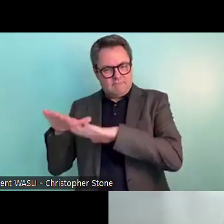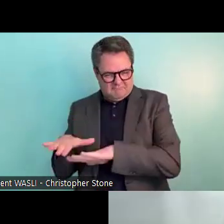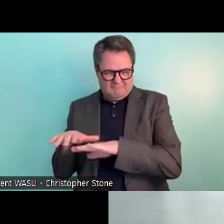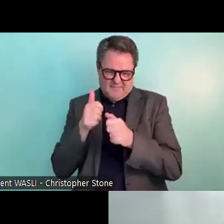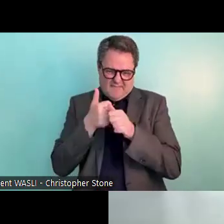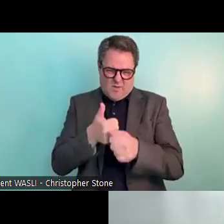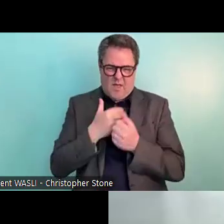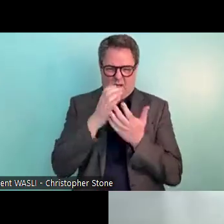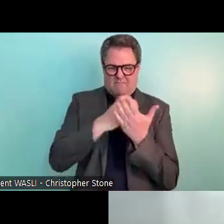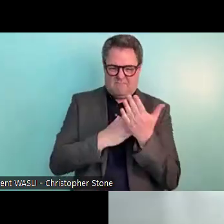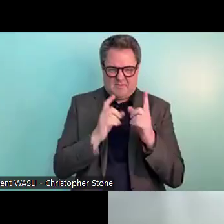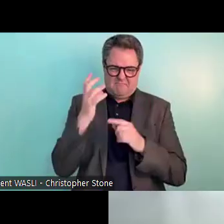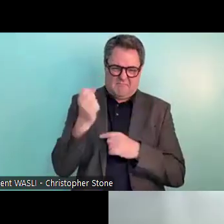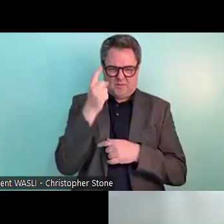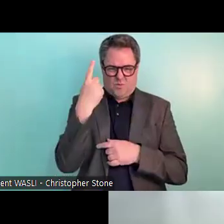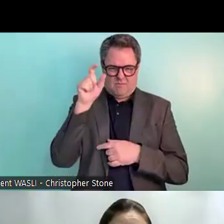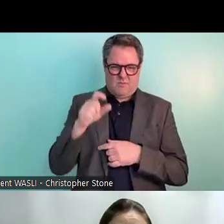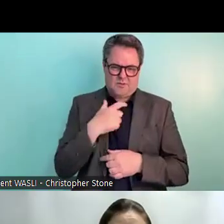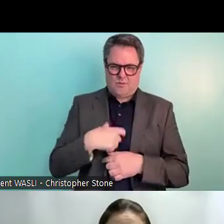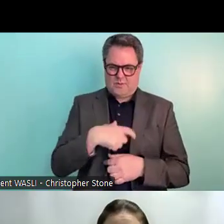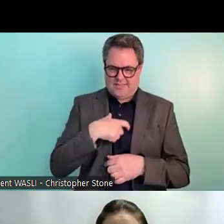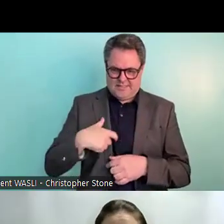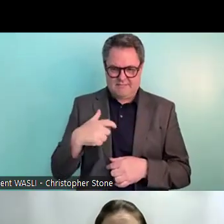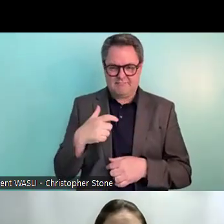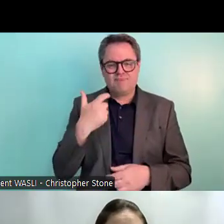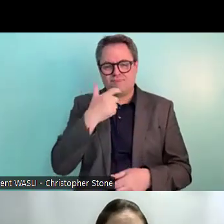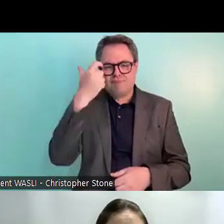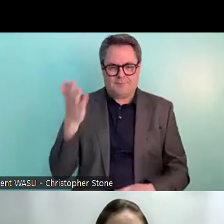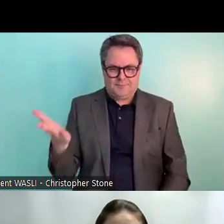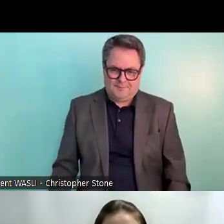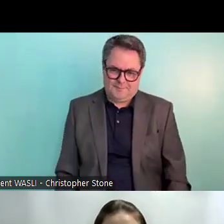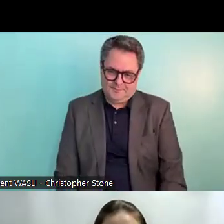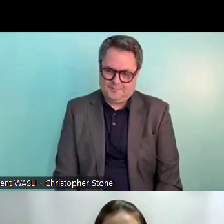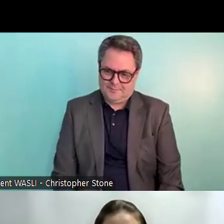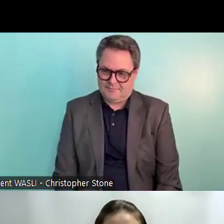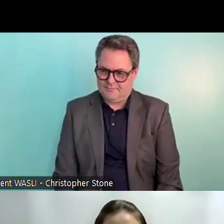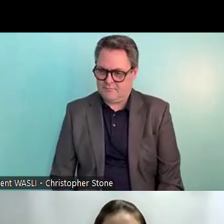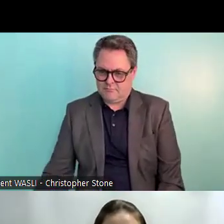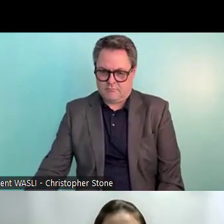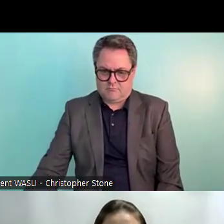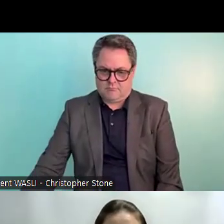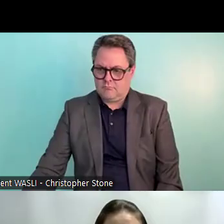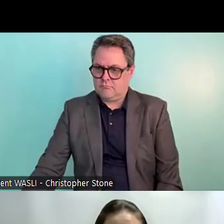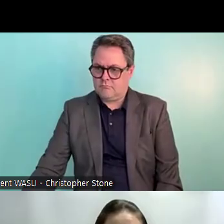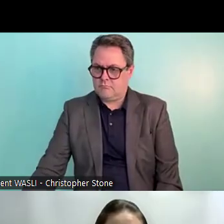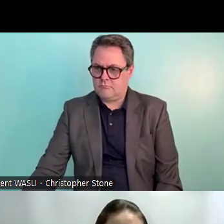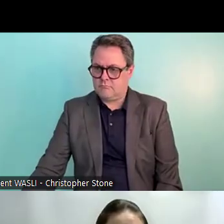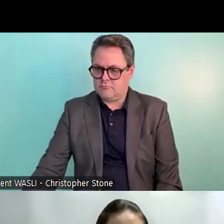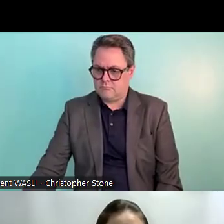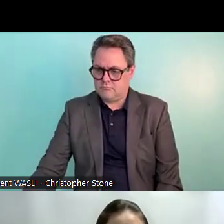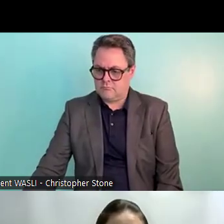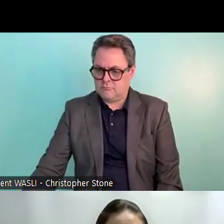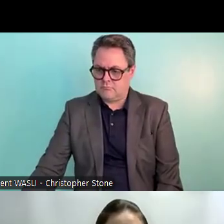We also have our Swiss resident board member to inform our constitution, Michelle. Hello, Michelle.